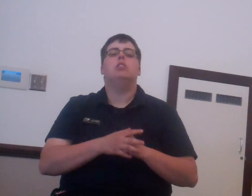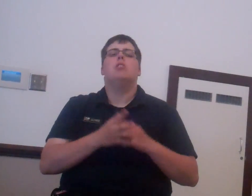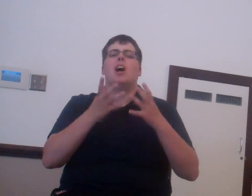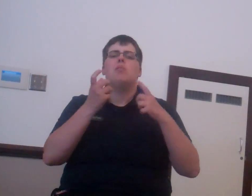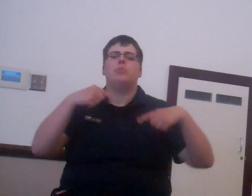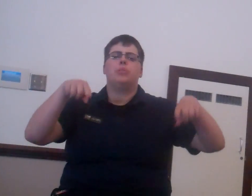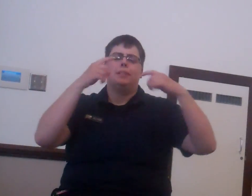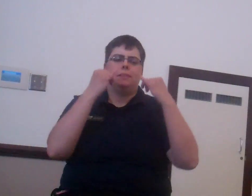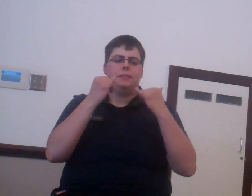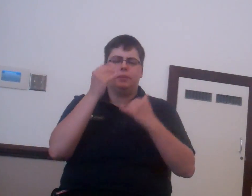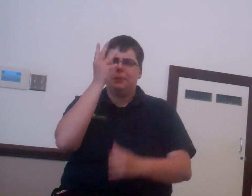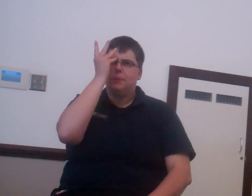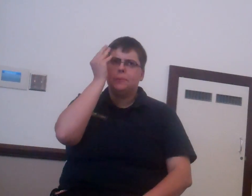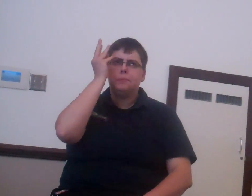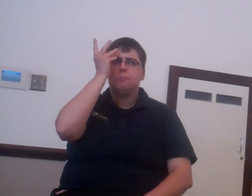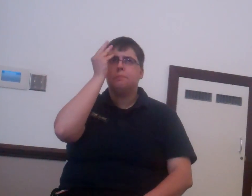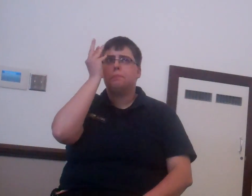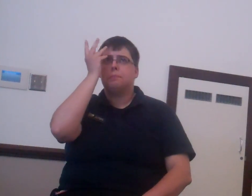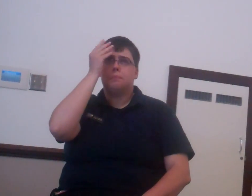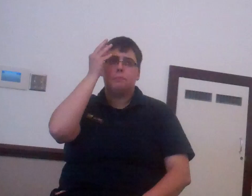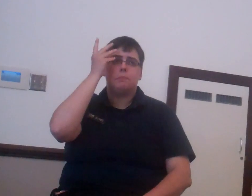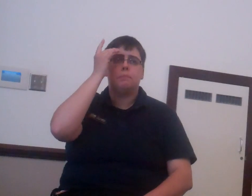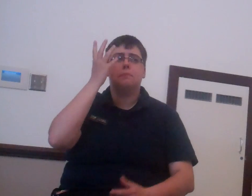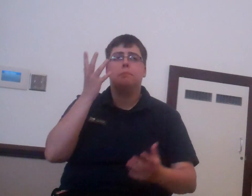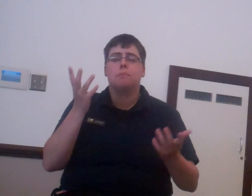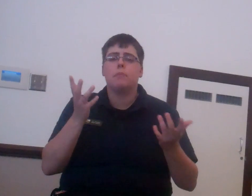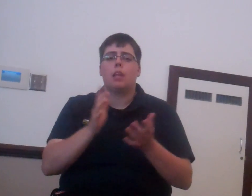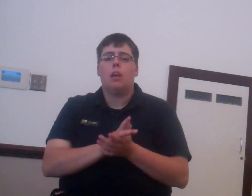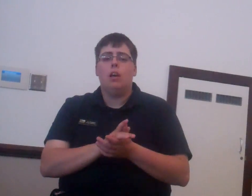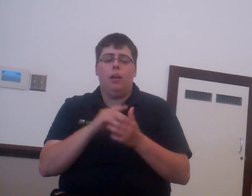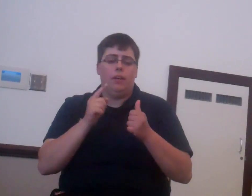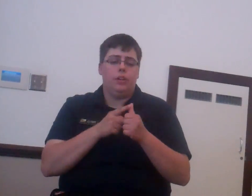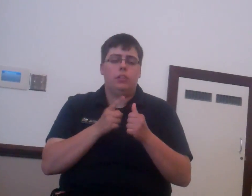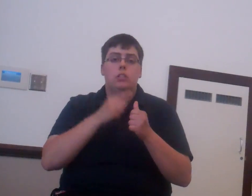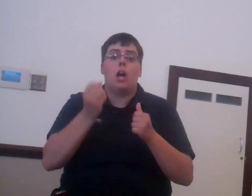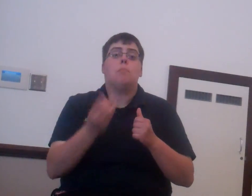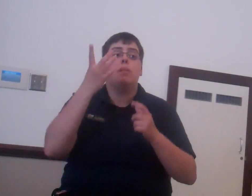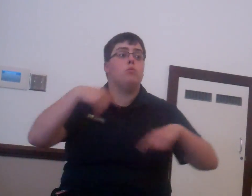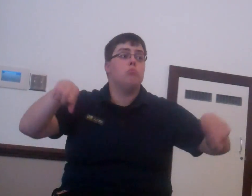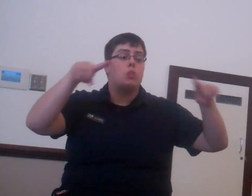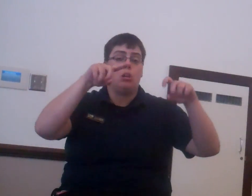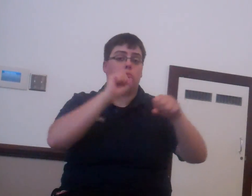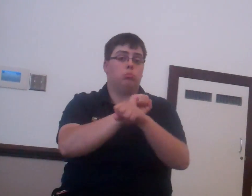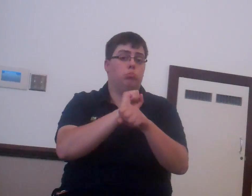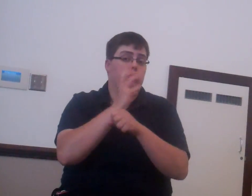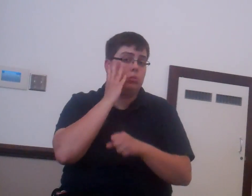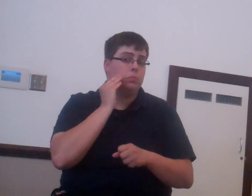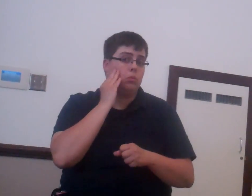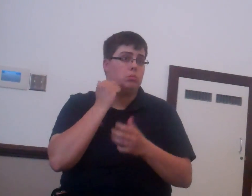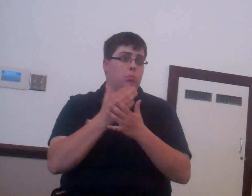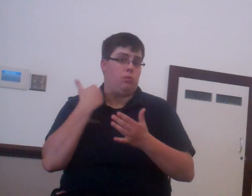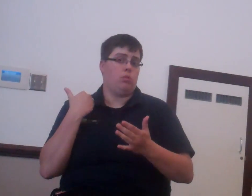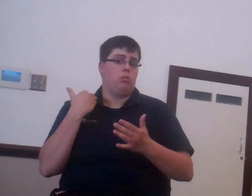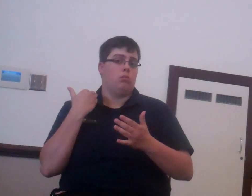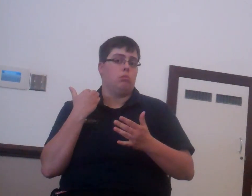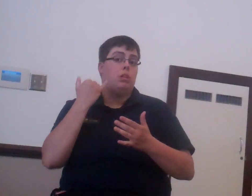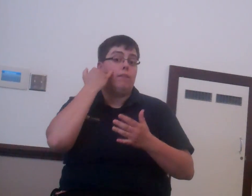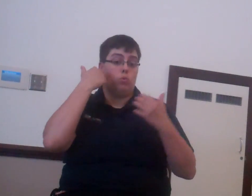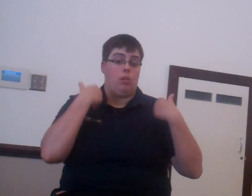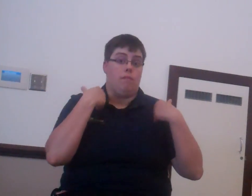bit about job. How many of you have had a job before or currently have a job? Raise them high, be proud.